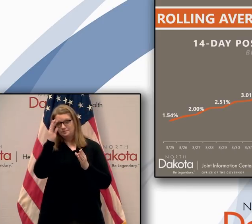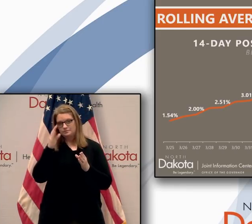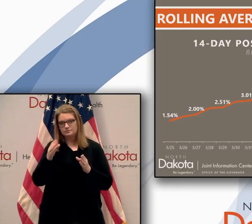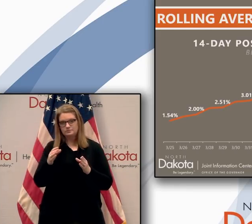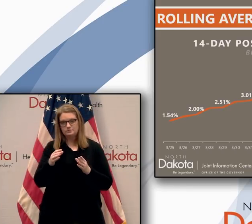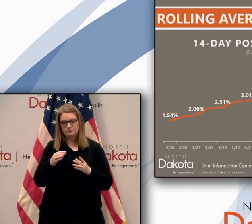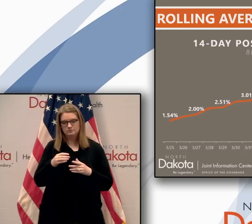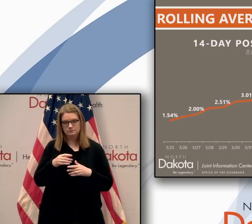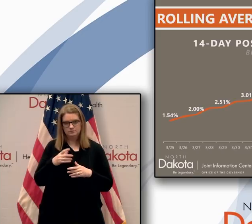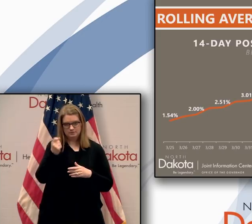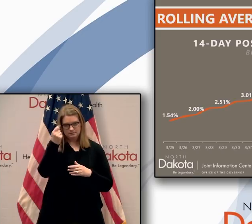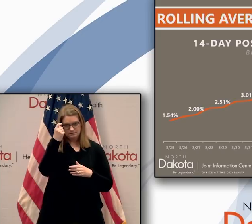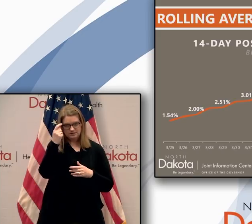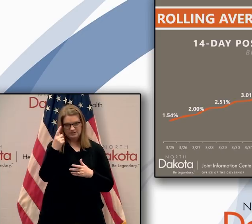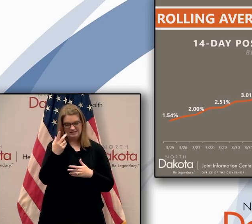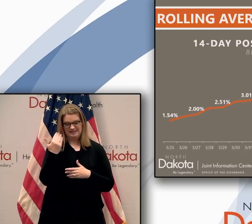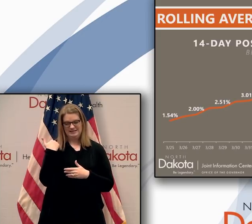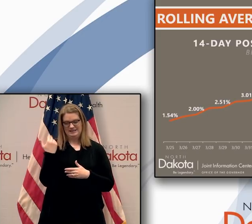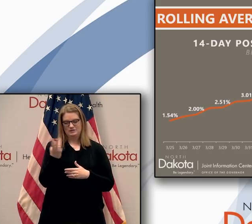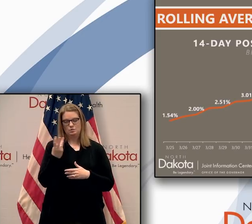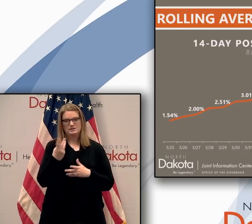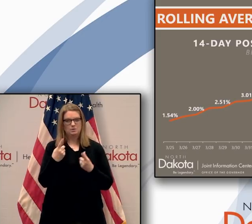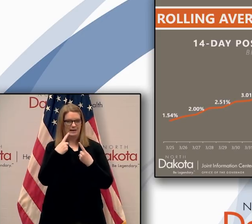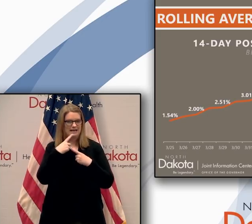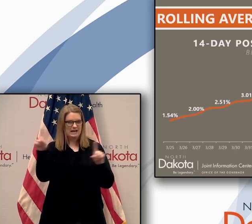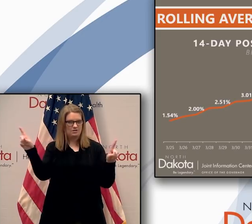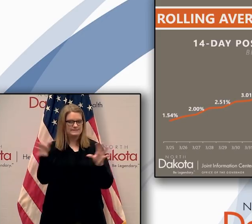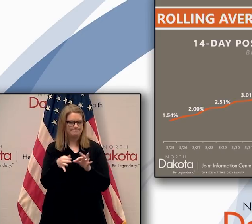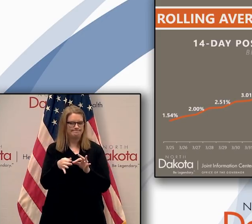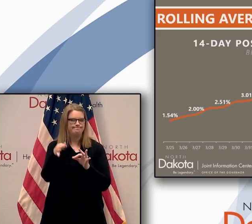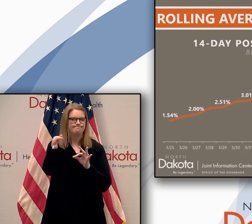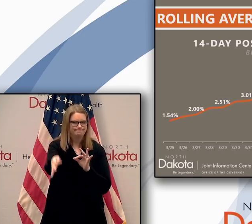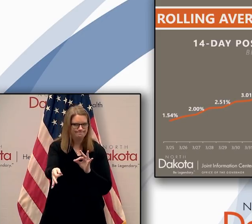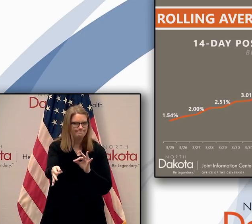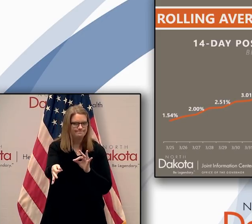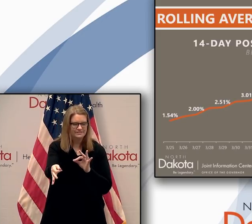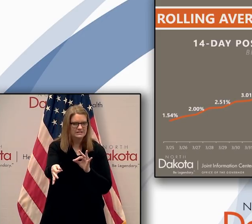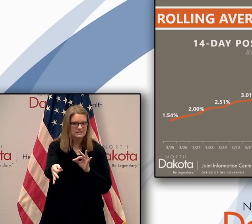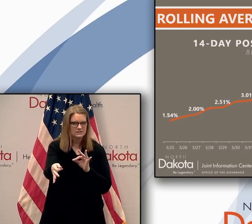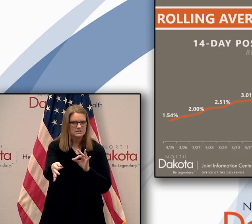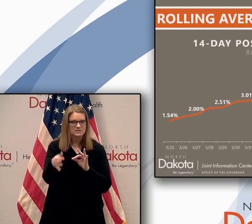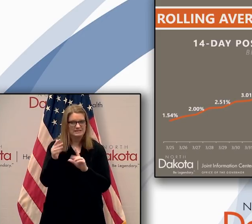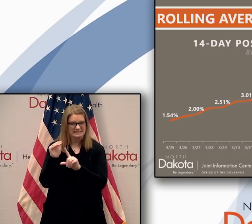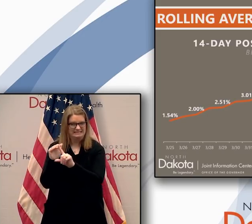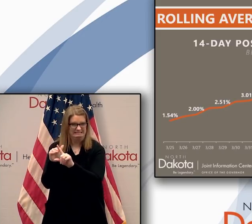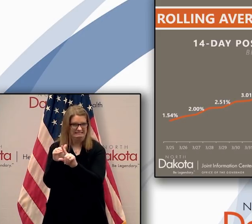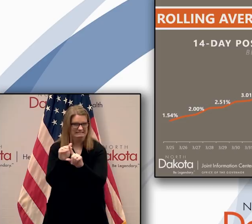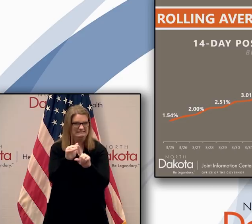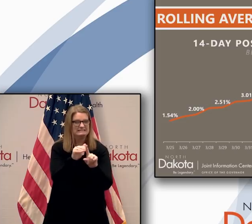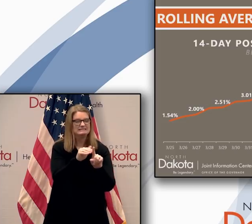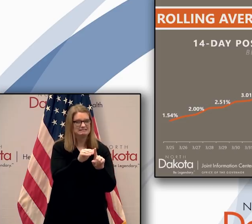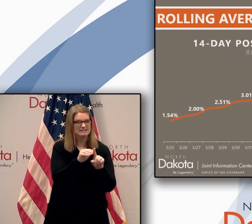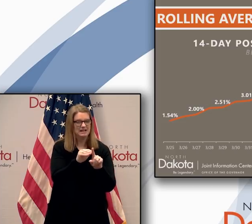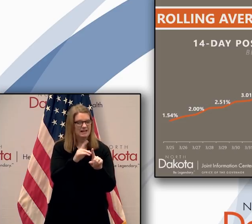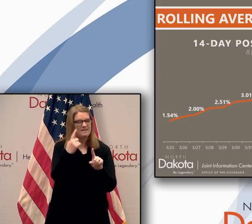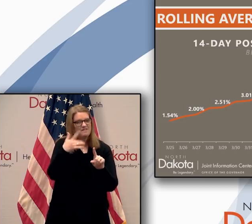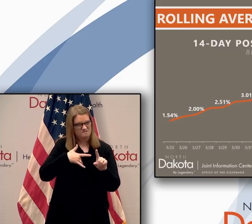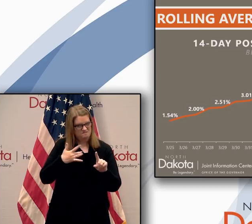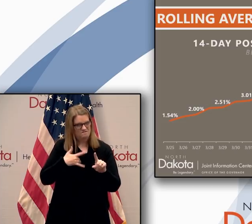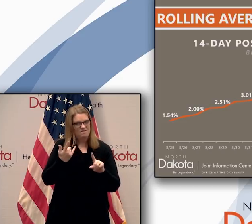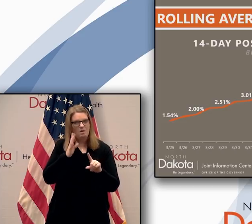announced the extensions on Wednesday, that we thought that we might be heading into the increasing part of our curve, because we're at a